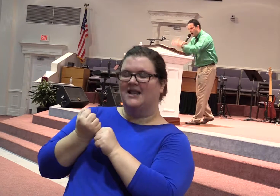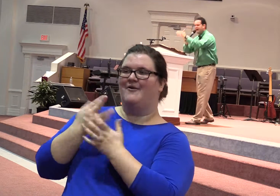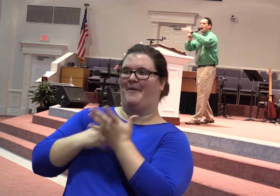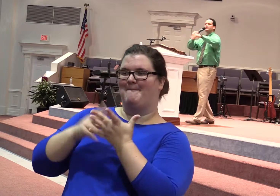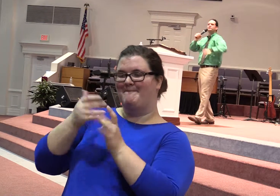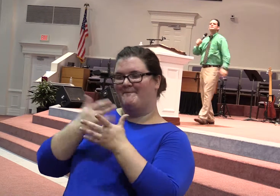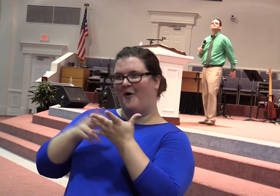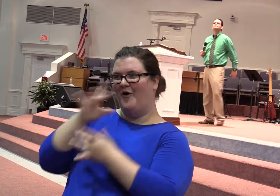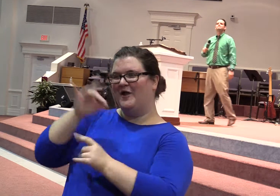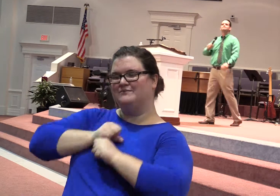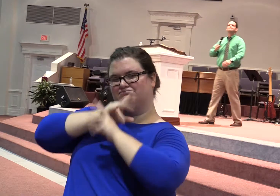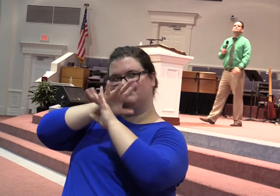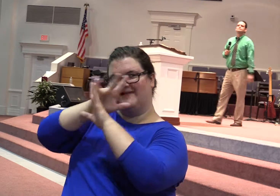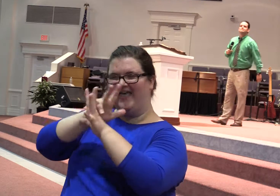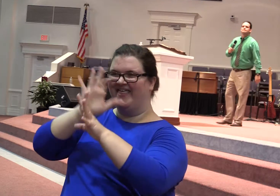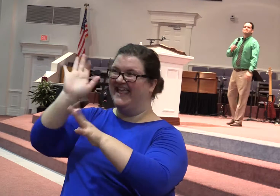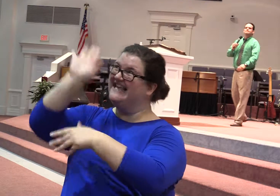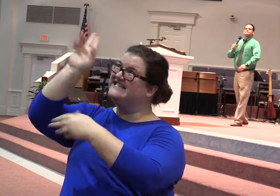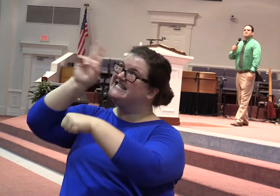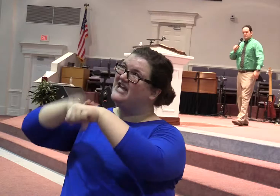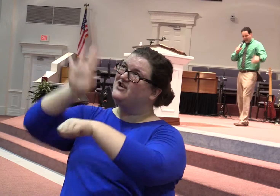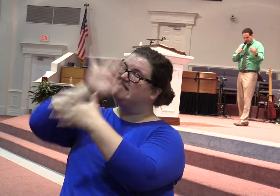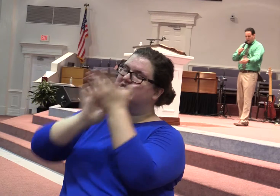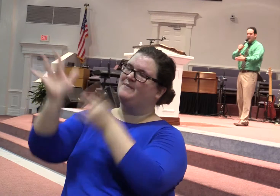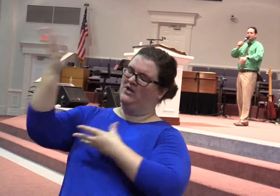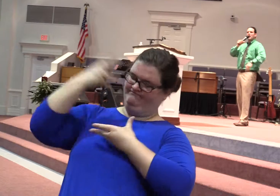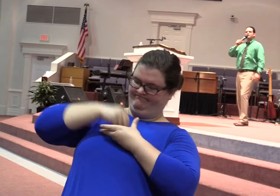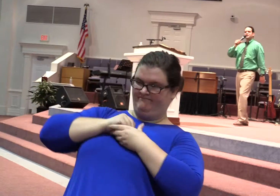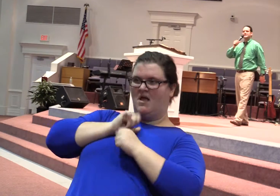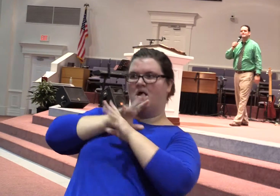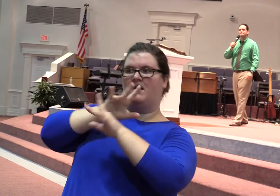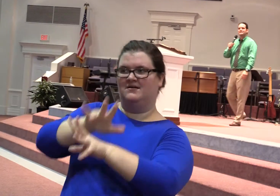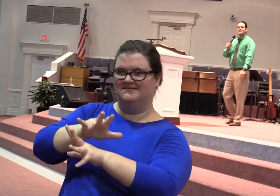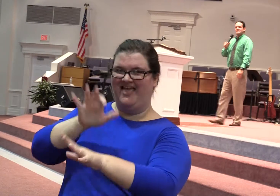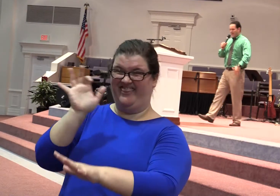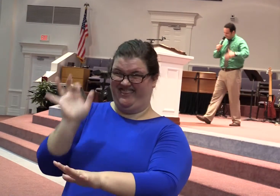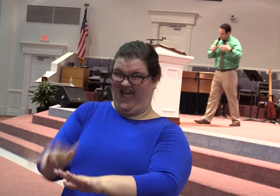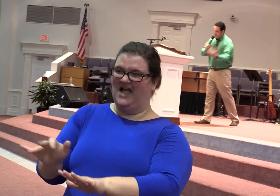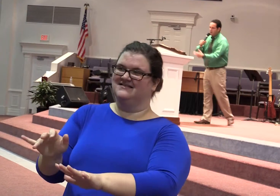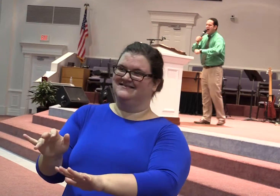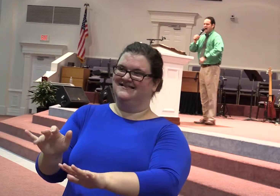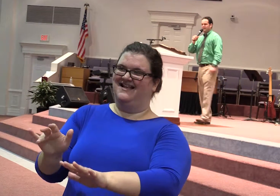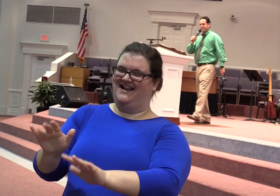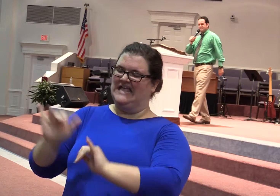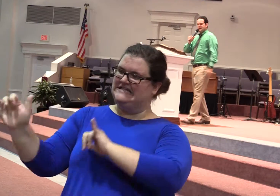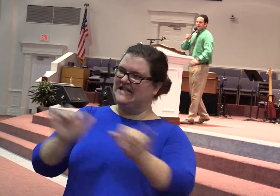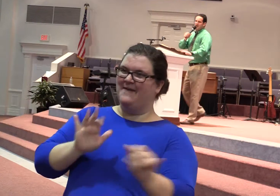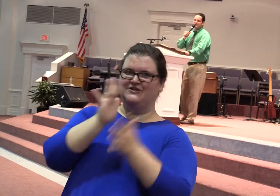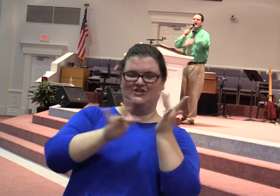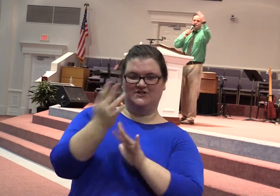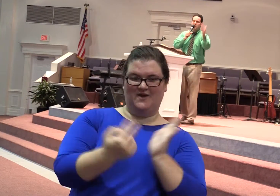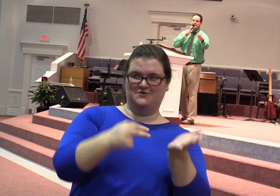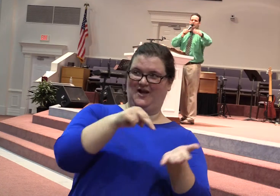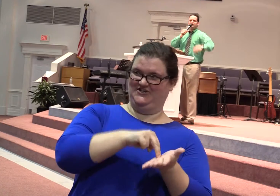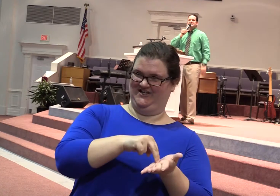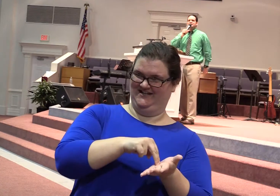the Holy Ghost. Amen. You're right. That's the resurrection. Yeah. That's the new life. That's